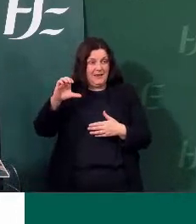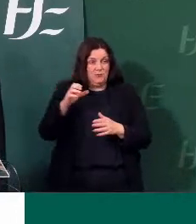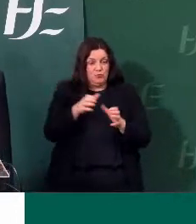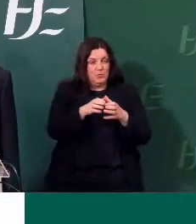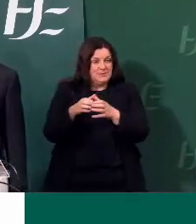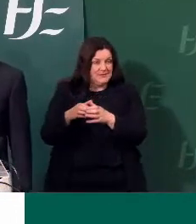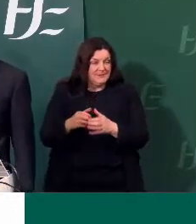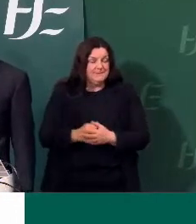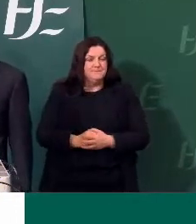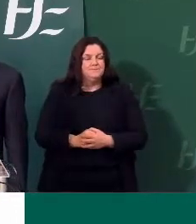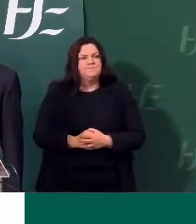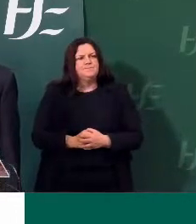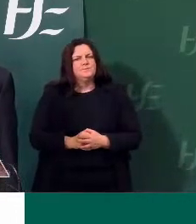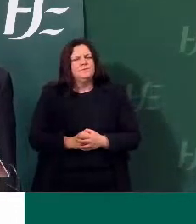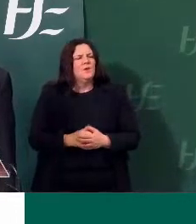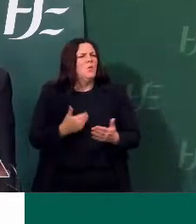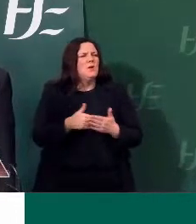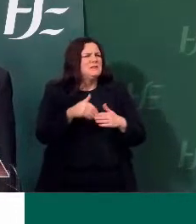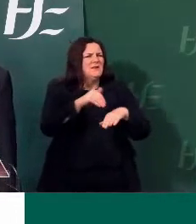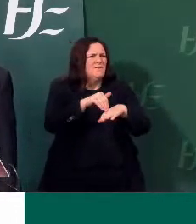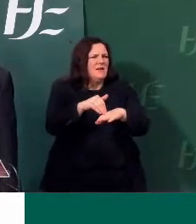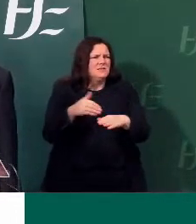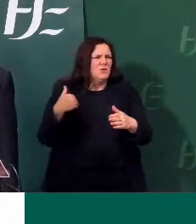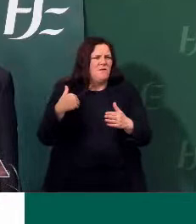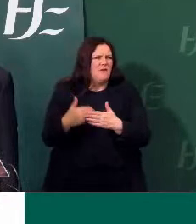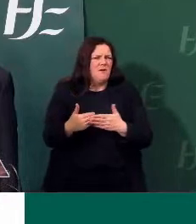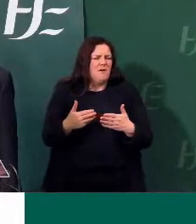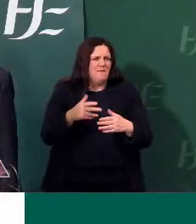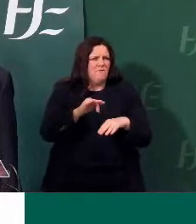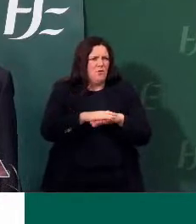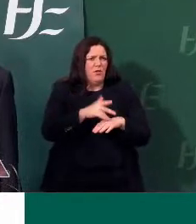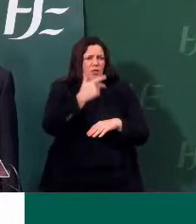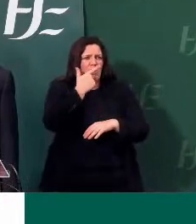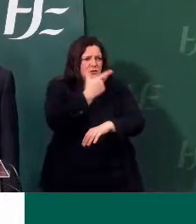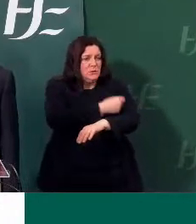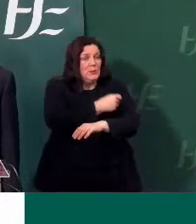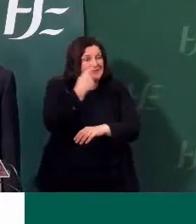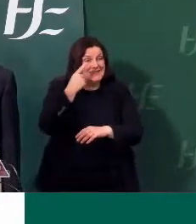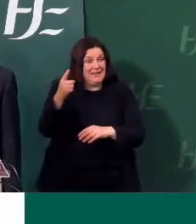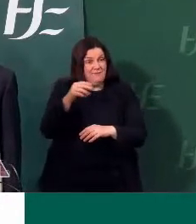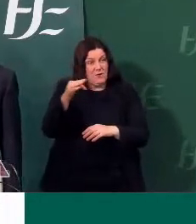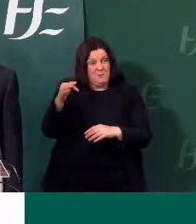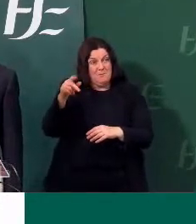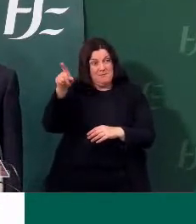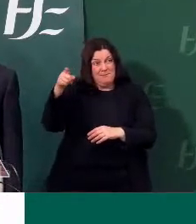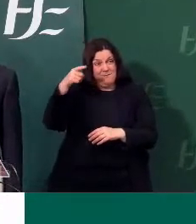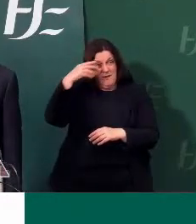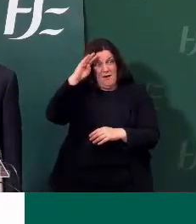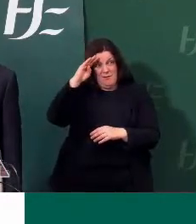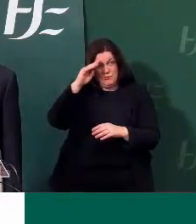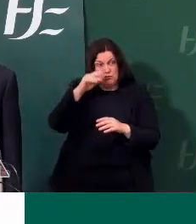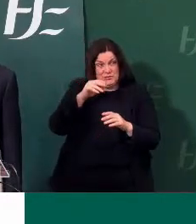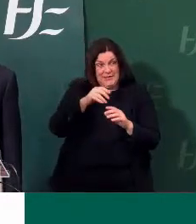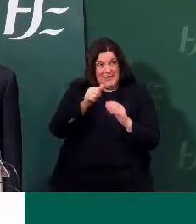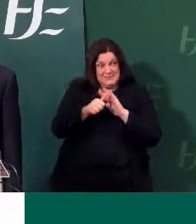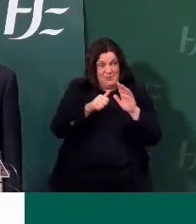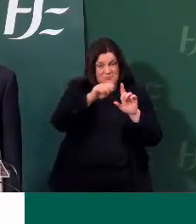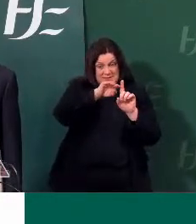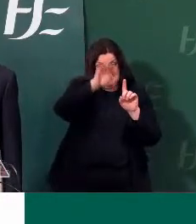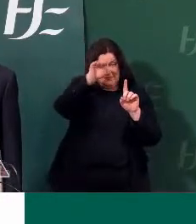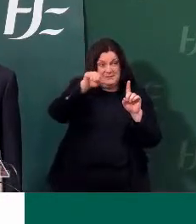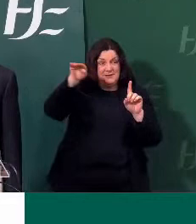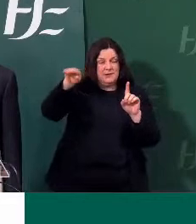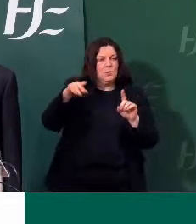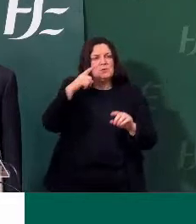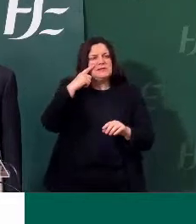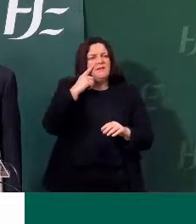date? Well, here's some early figures from Ireland, which really replicate the Israeli experience. And this shows that we see those 5-day